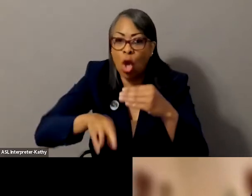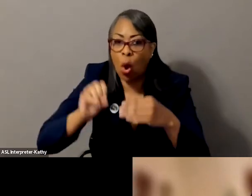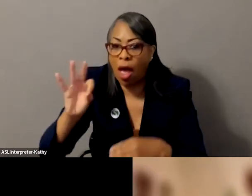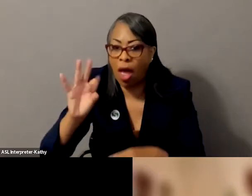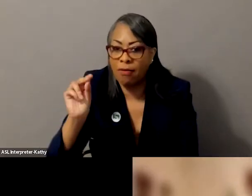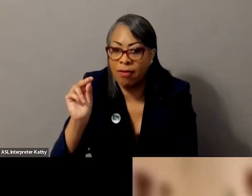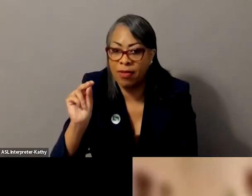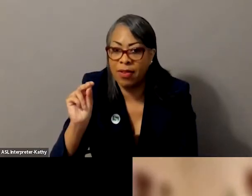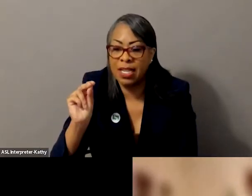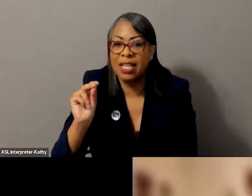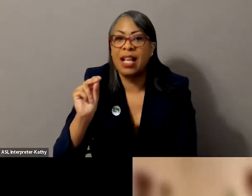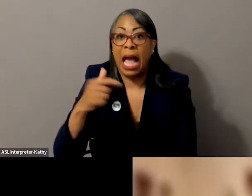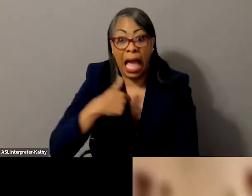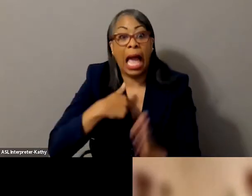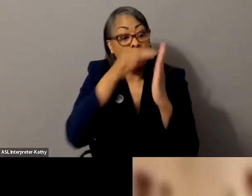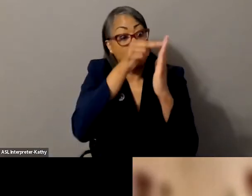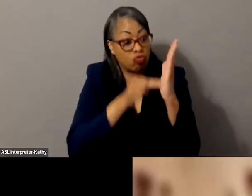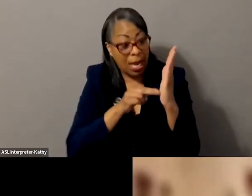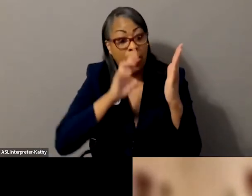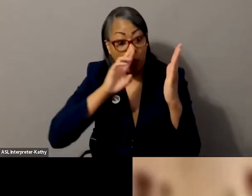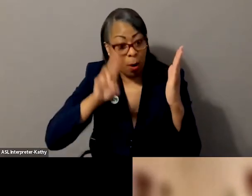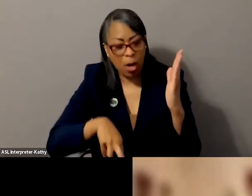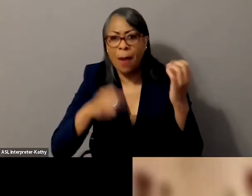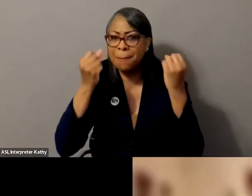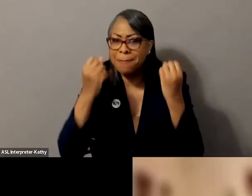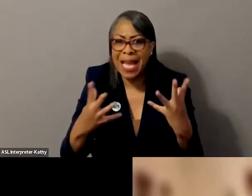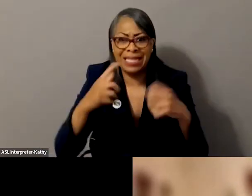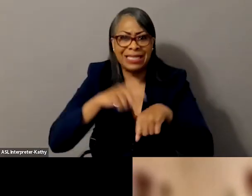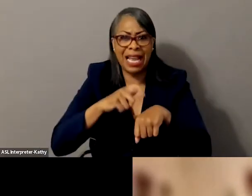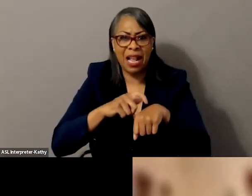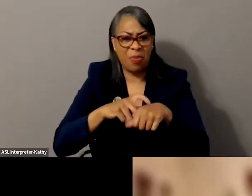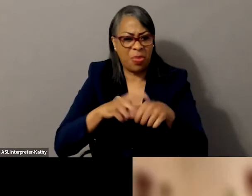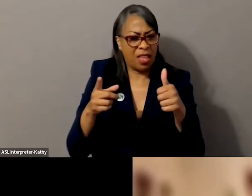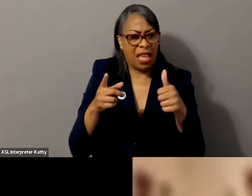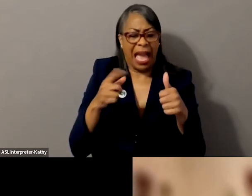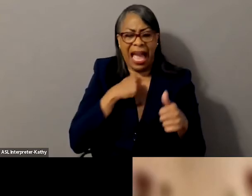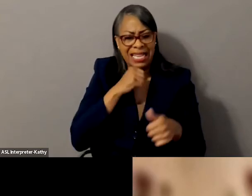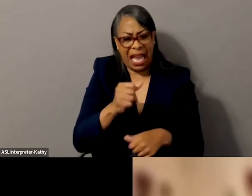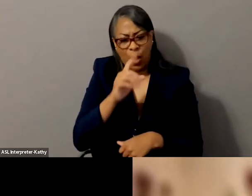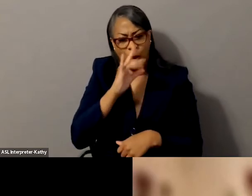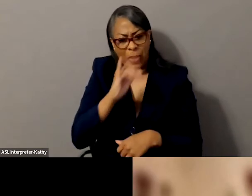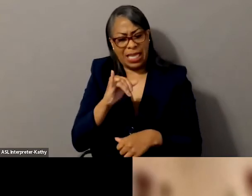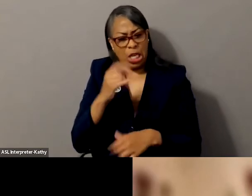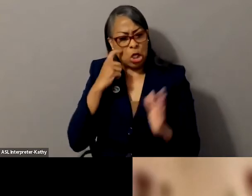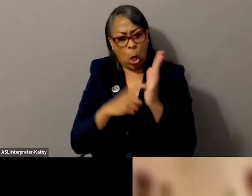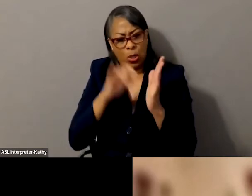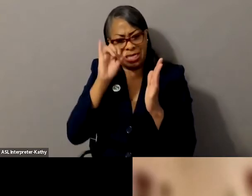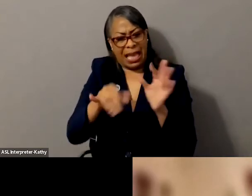think I read the report again multiple times. I don't think I got that until today.